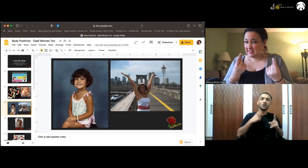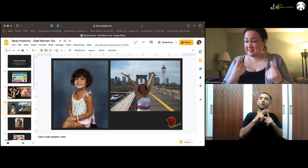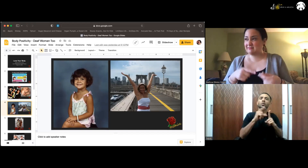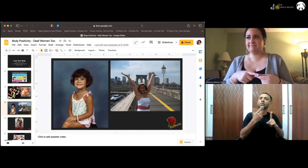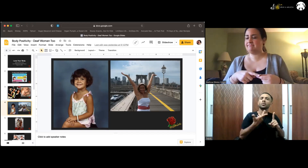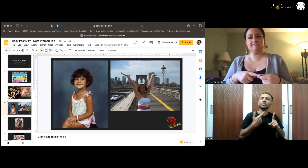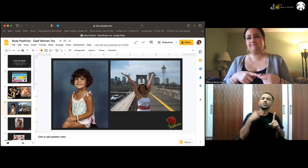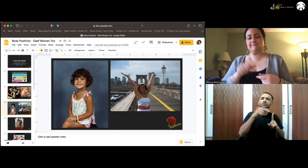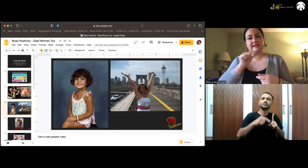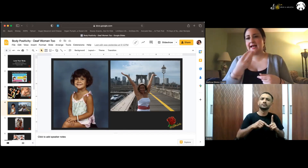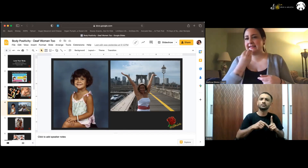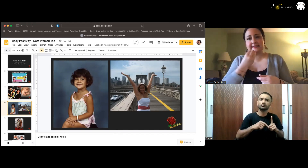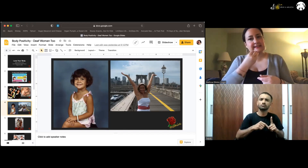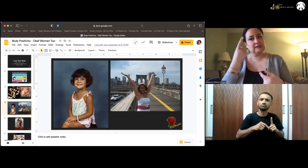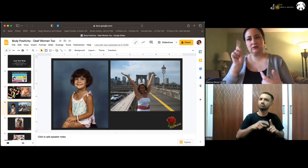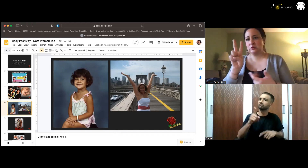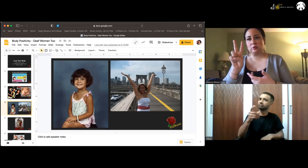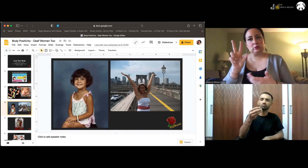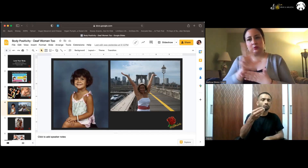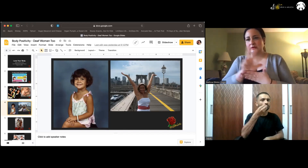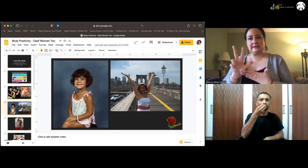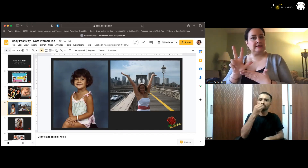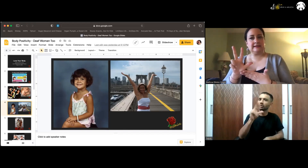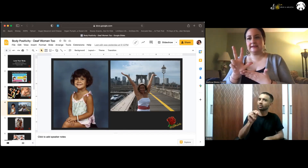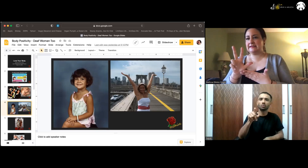so I had a dance, and I wanted a beautiful dress. So